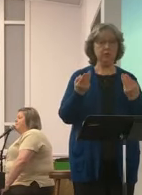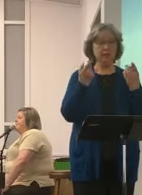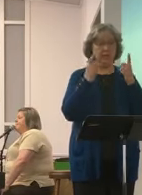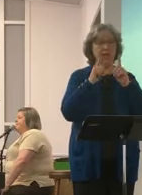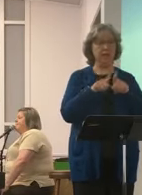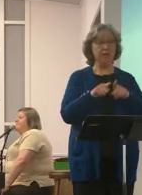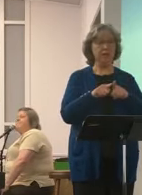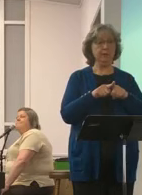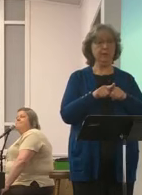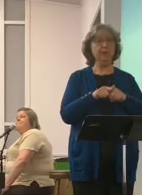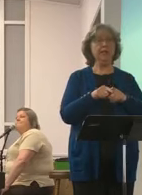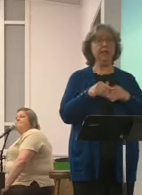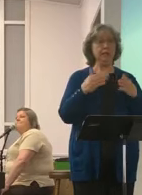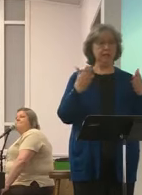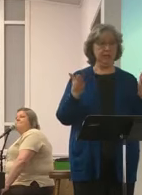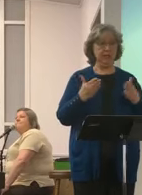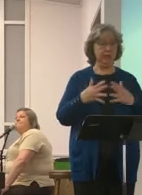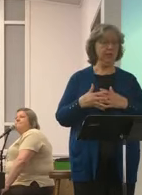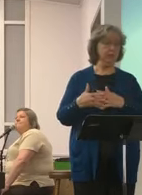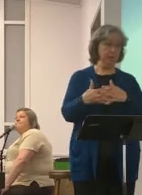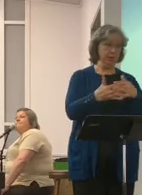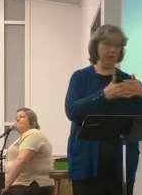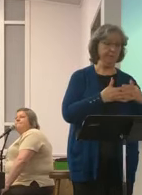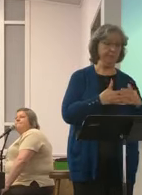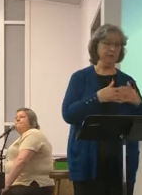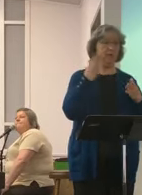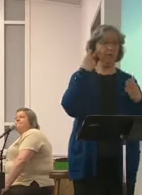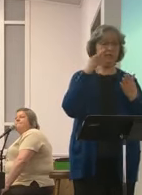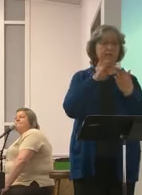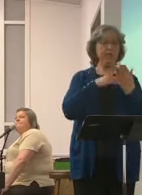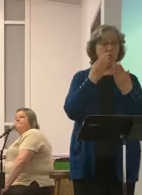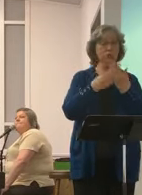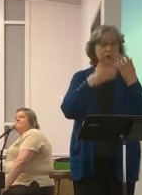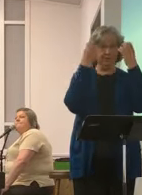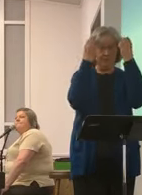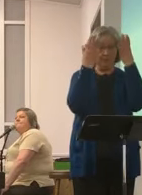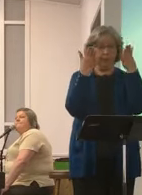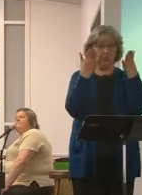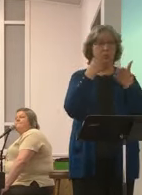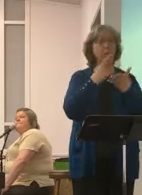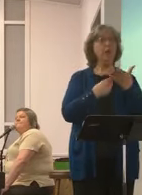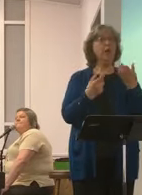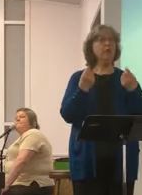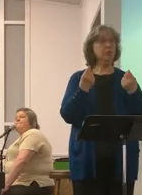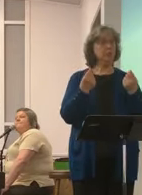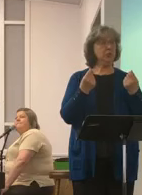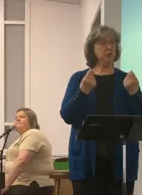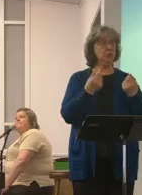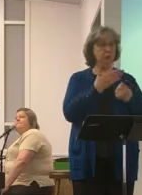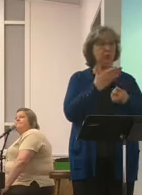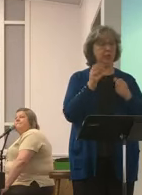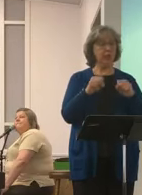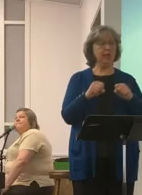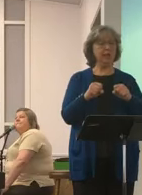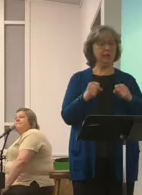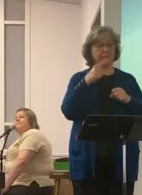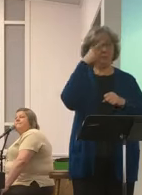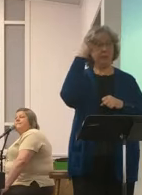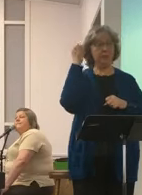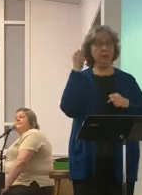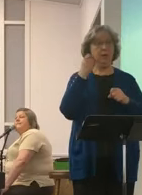here on our own continent. And you'll see in your bulletin some information about things you can do this summer right here.